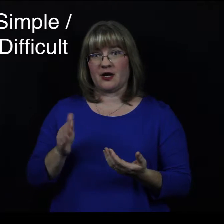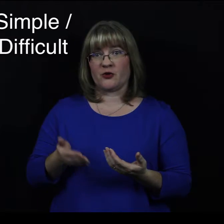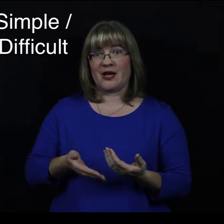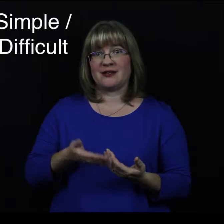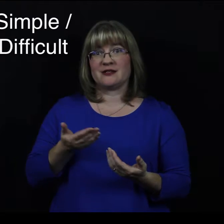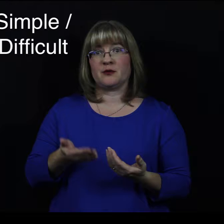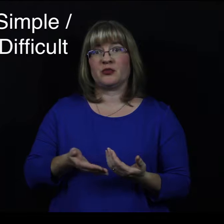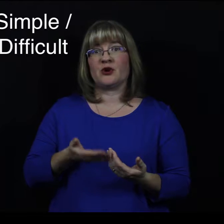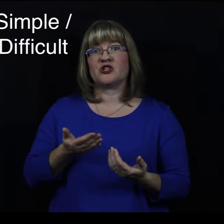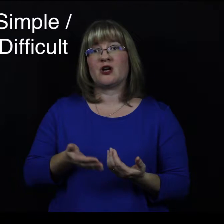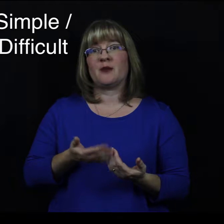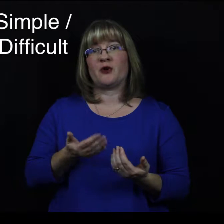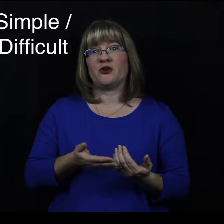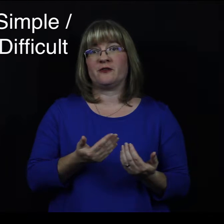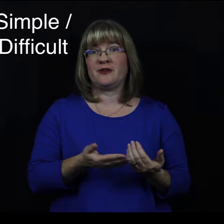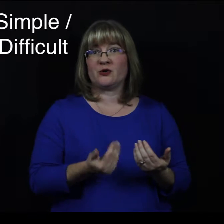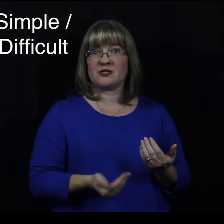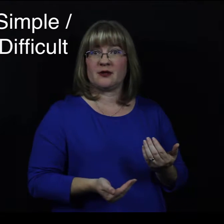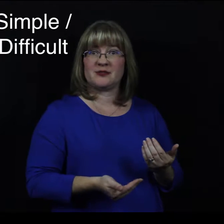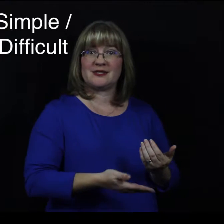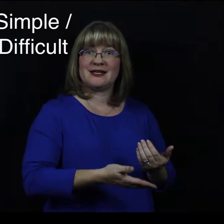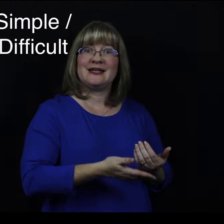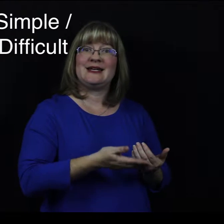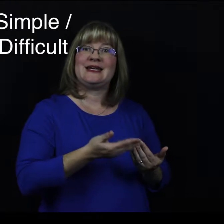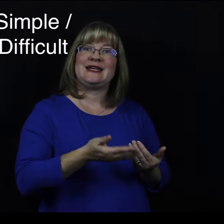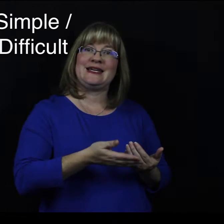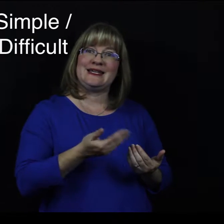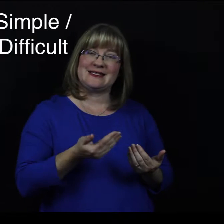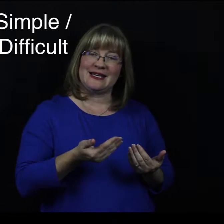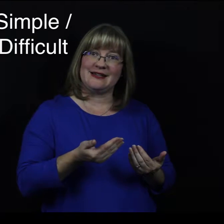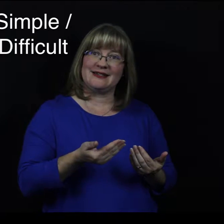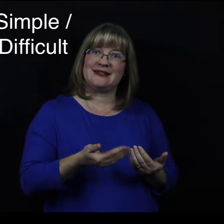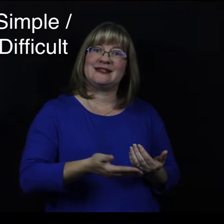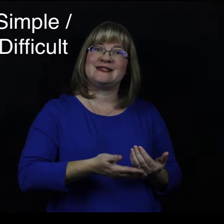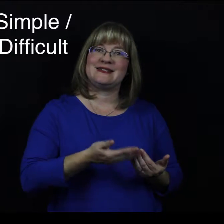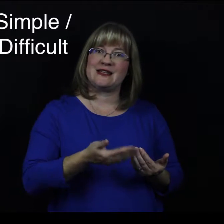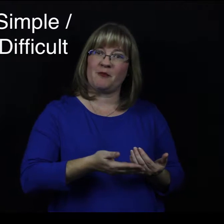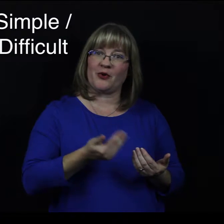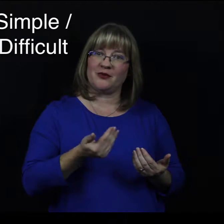other hand is going to brush up on the fingertips. Easy, simple.